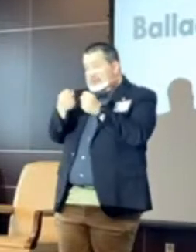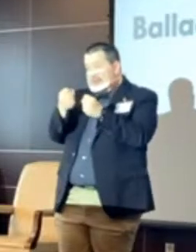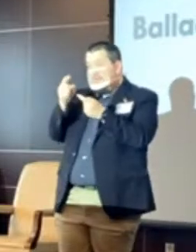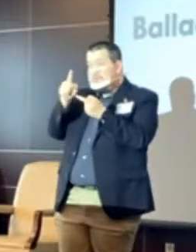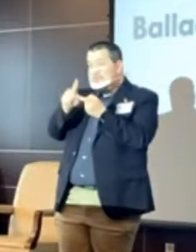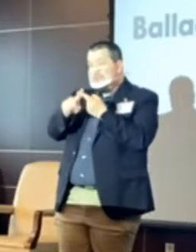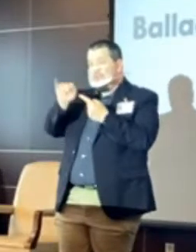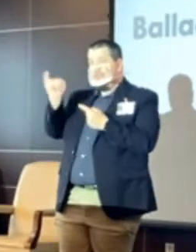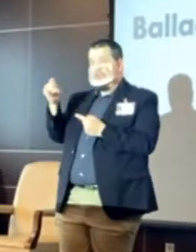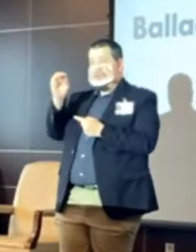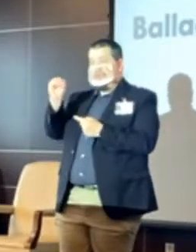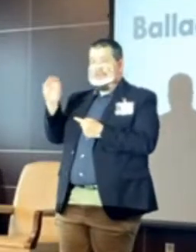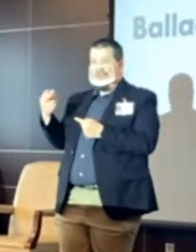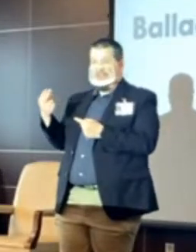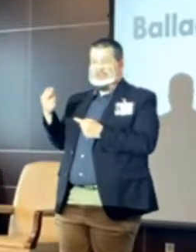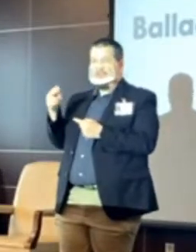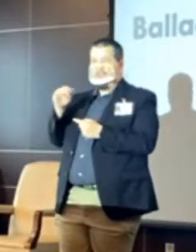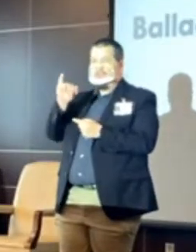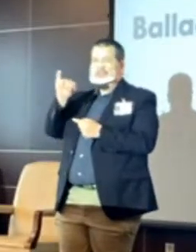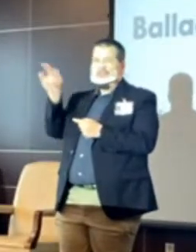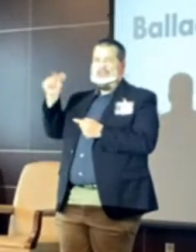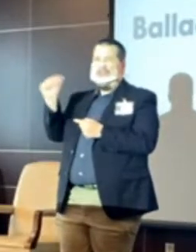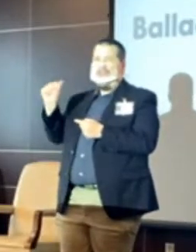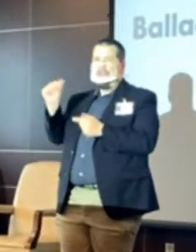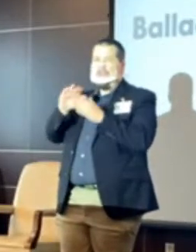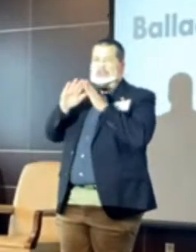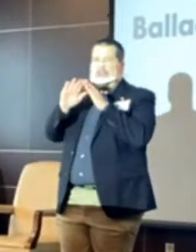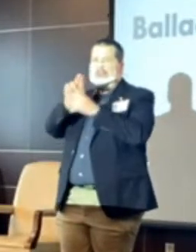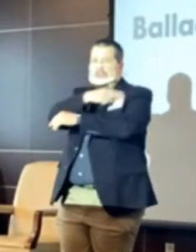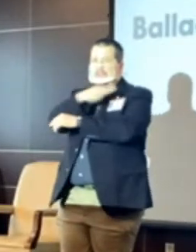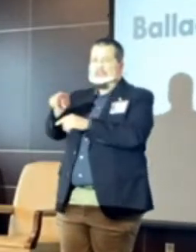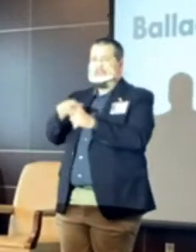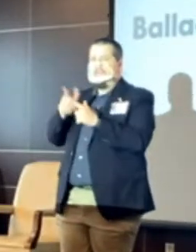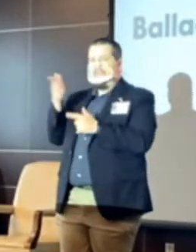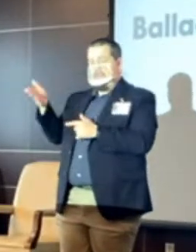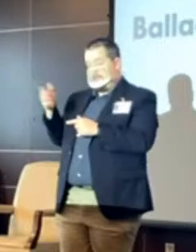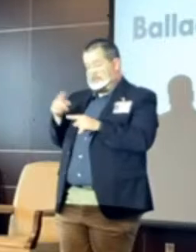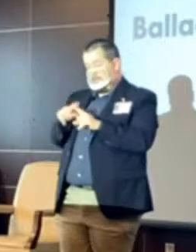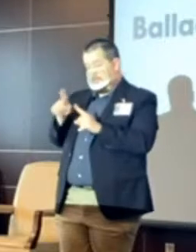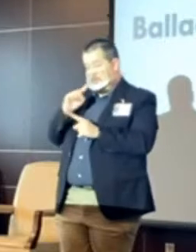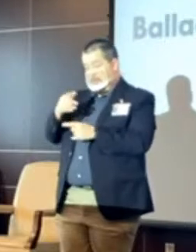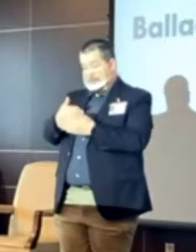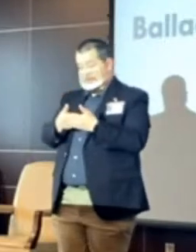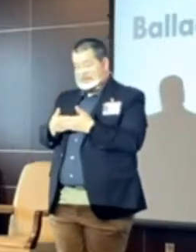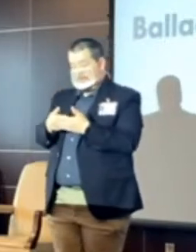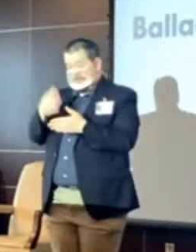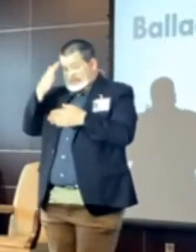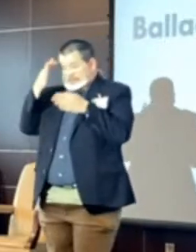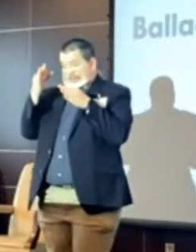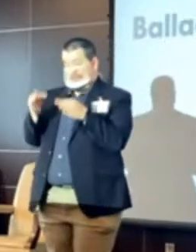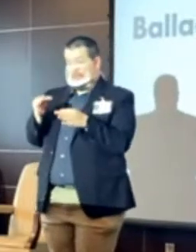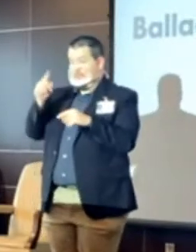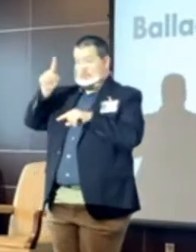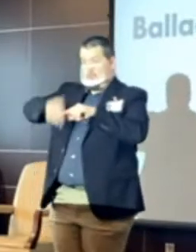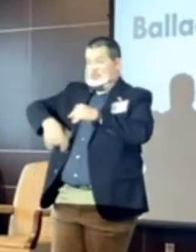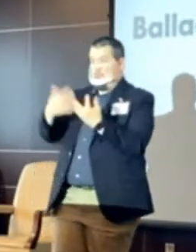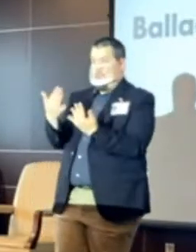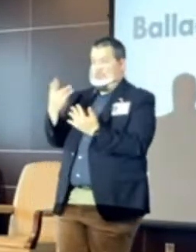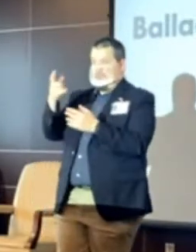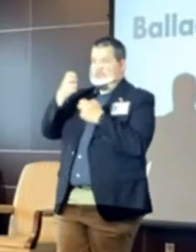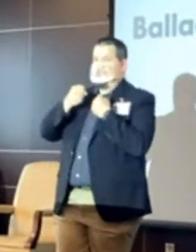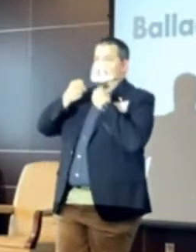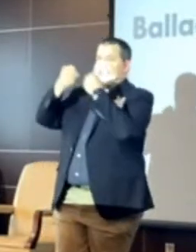to JMA, Johnson Memorial Hospital in Abingdon. And so, but the baby had decided that they were not going to wait for that